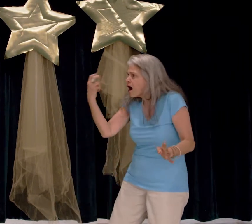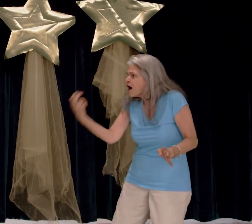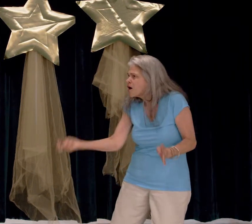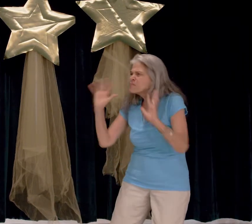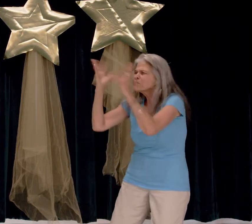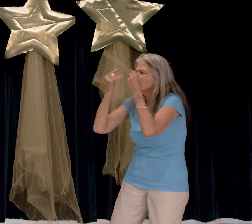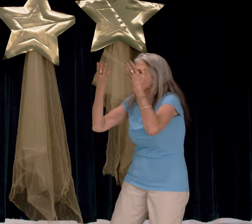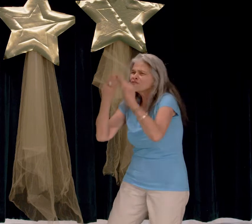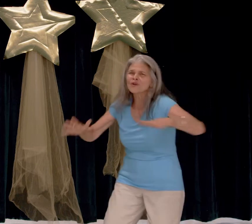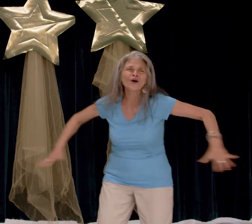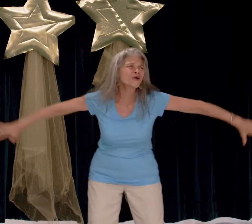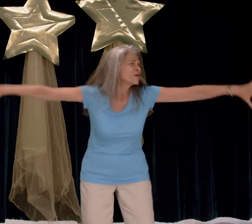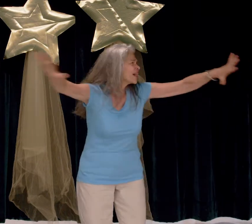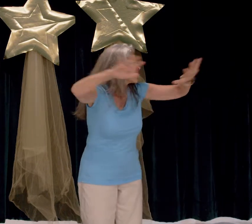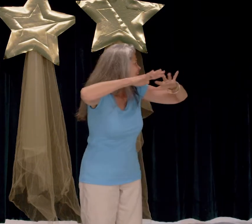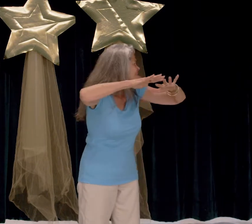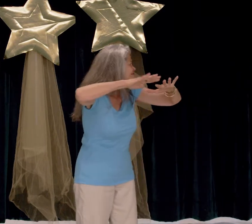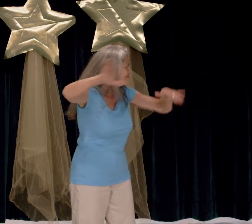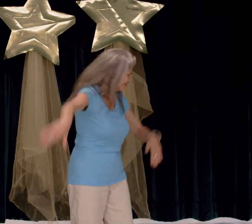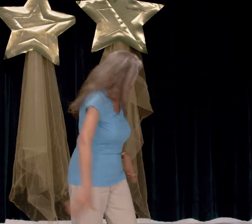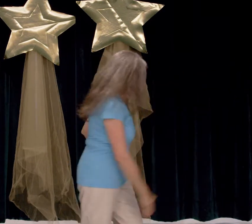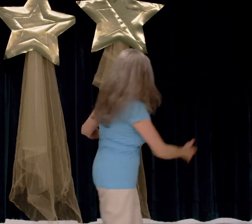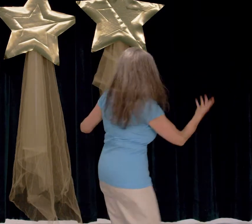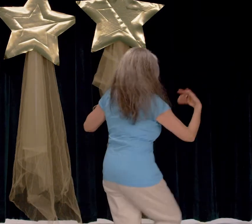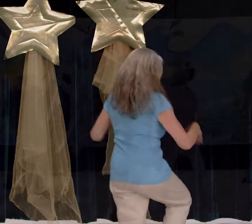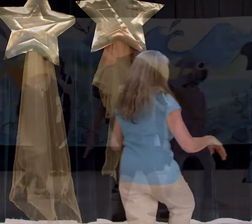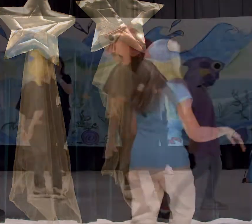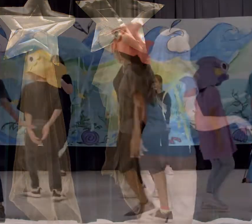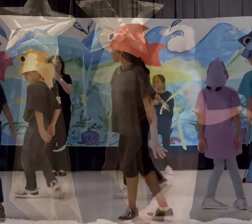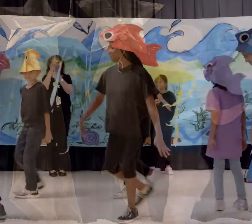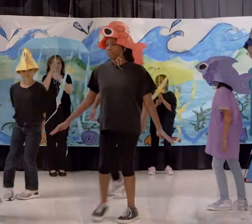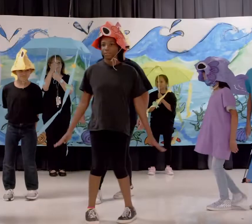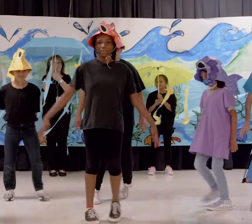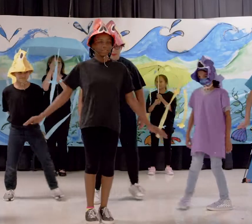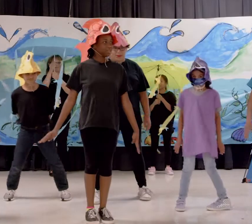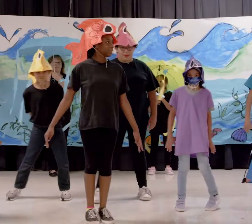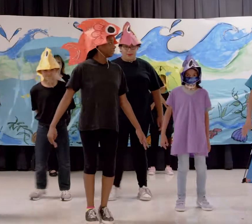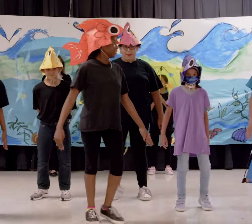be. All the other fish are completely mesmerized.